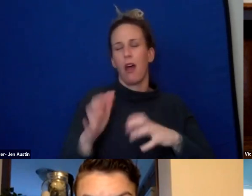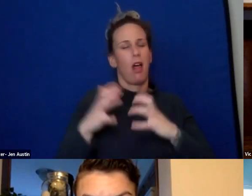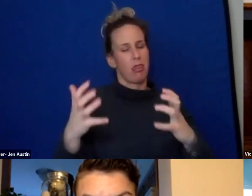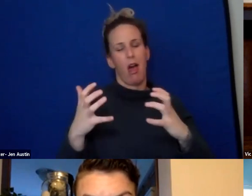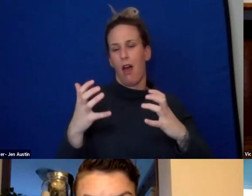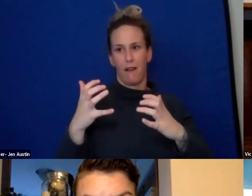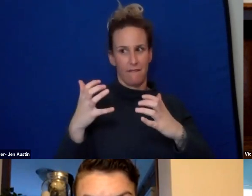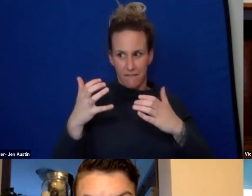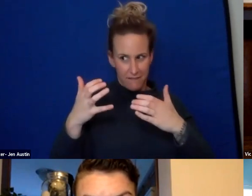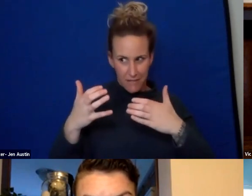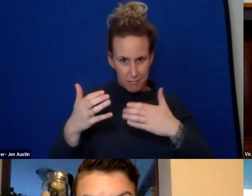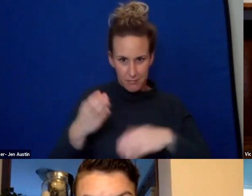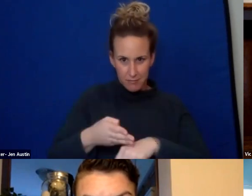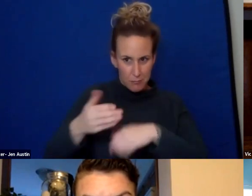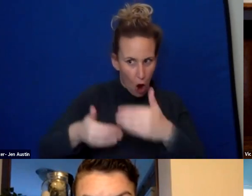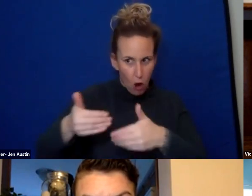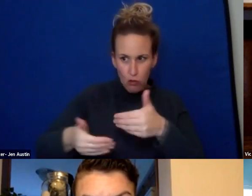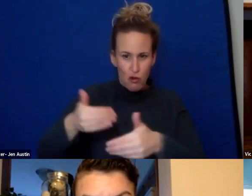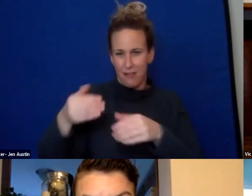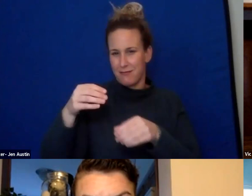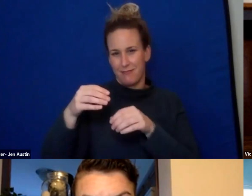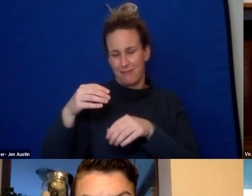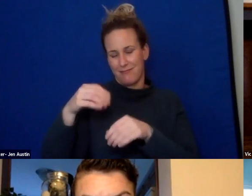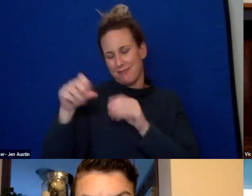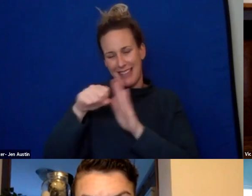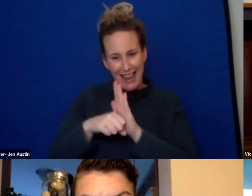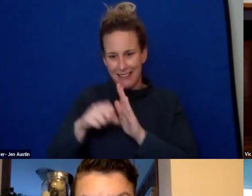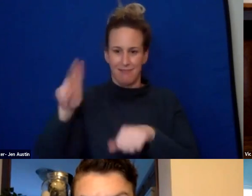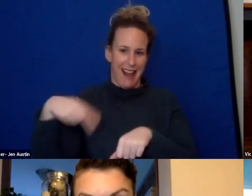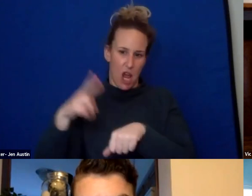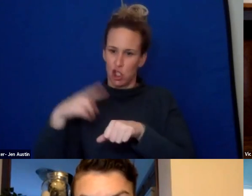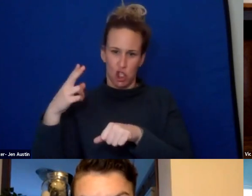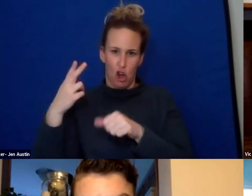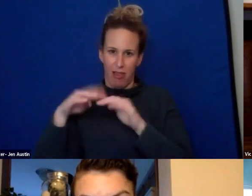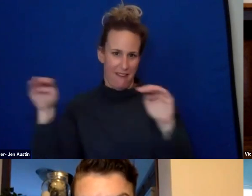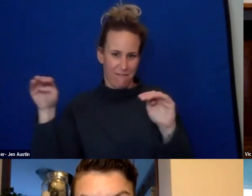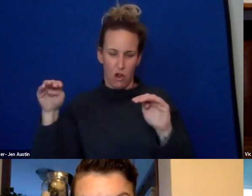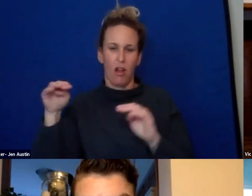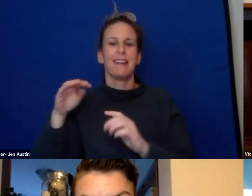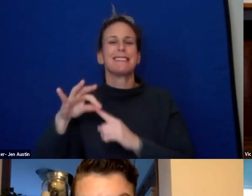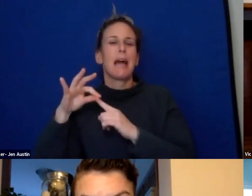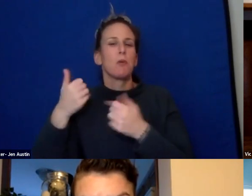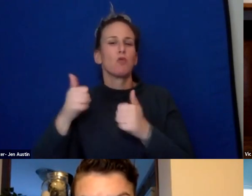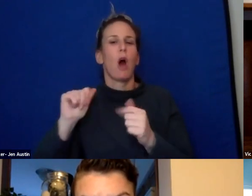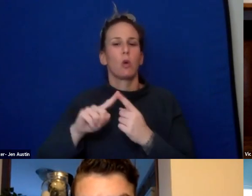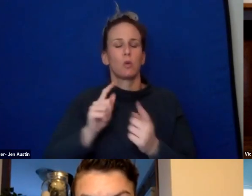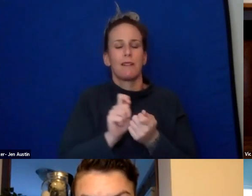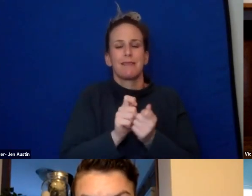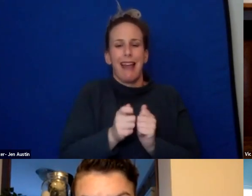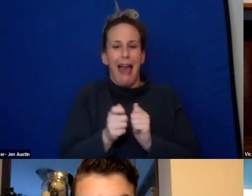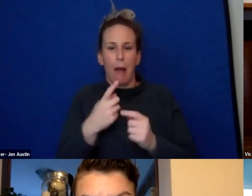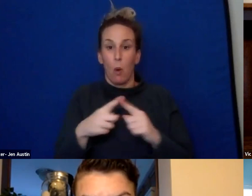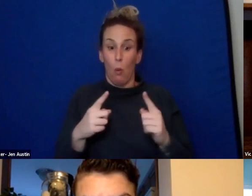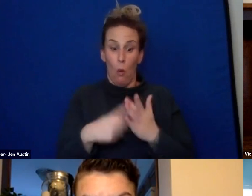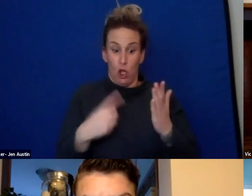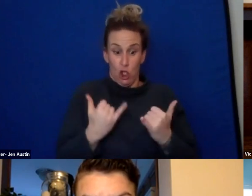movement happening at state and national spaces um to address this besides trying to adapt what currently exists and make